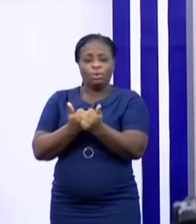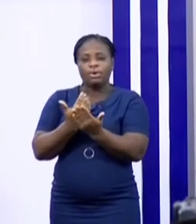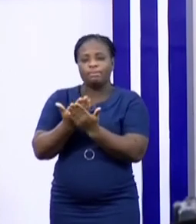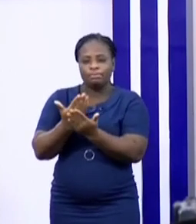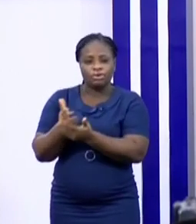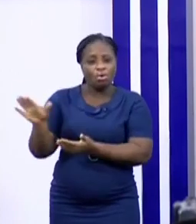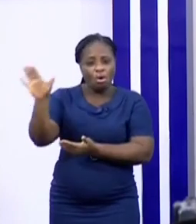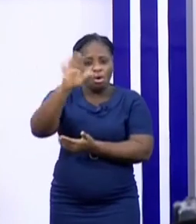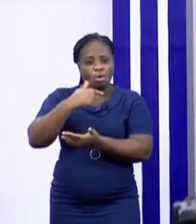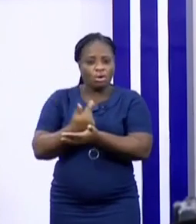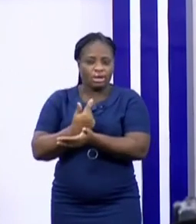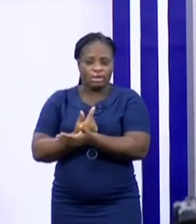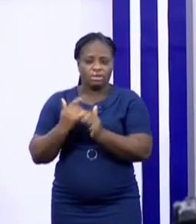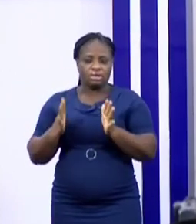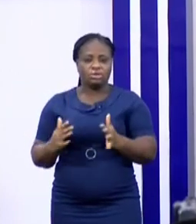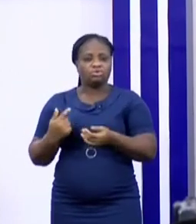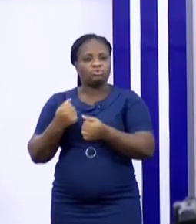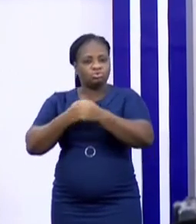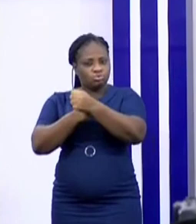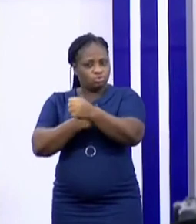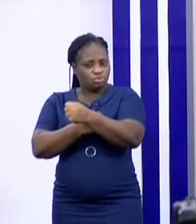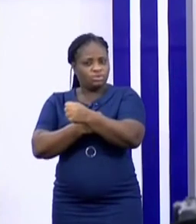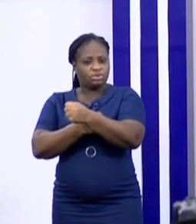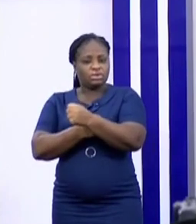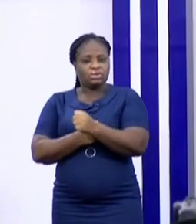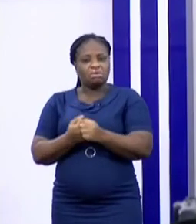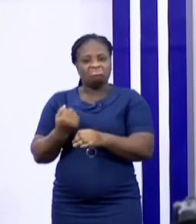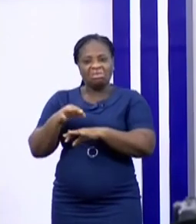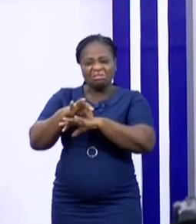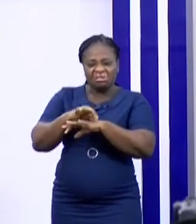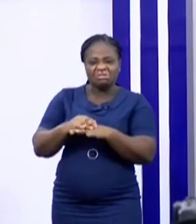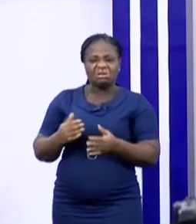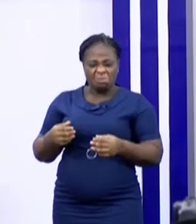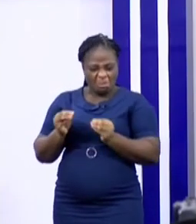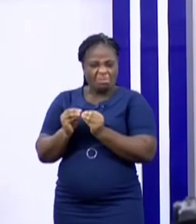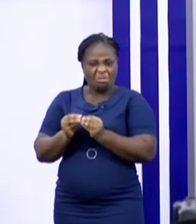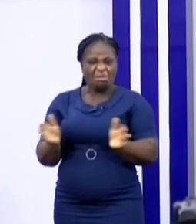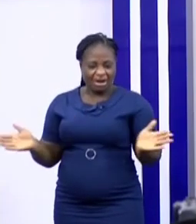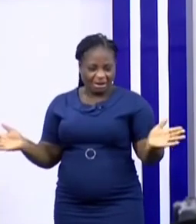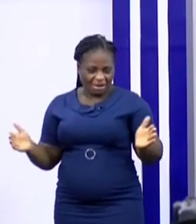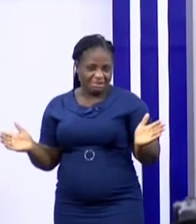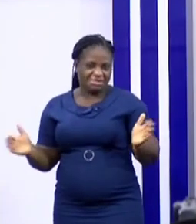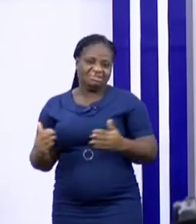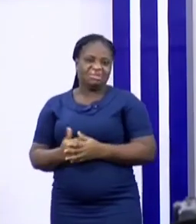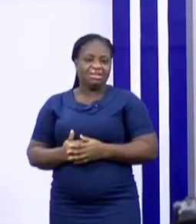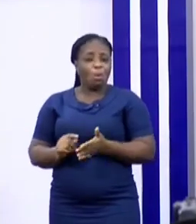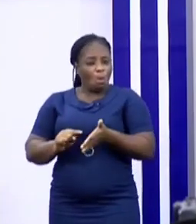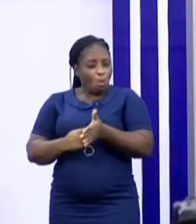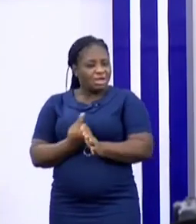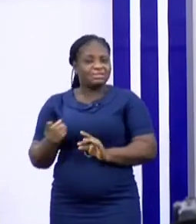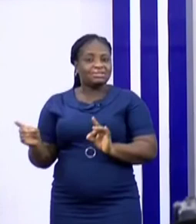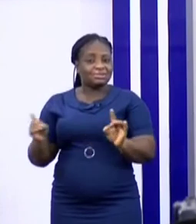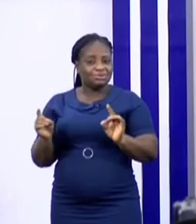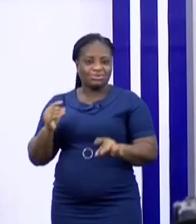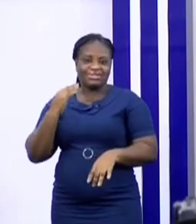to all Ghanaians to support. So far, the reports from the field show that there's a lot of encouragement, and that once they do